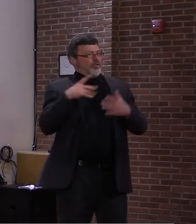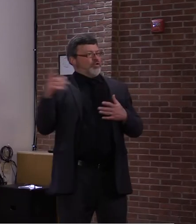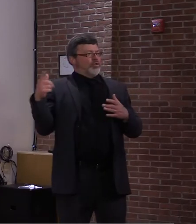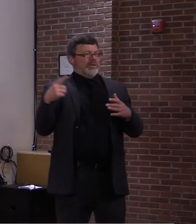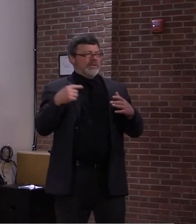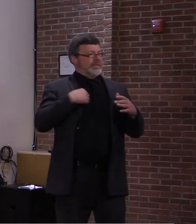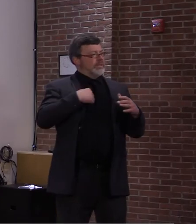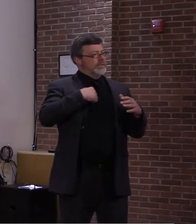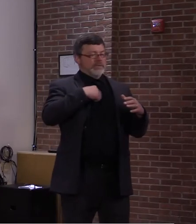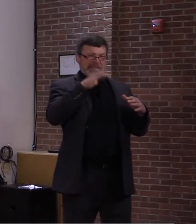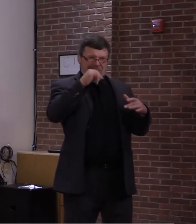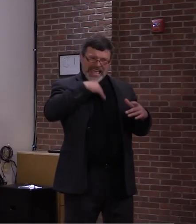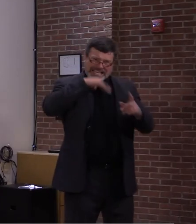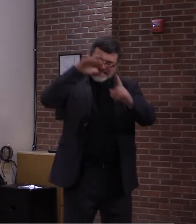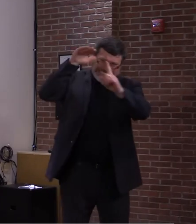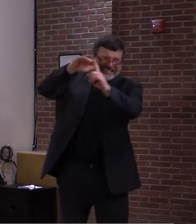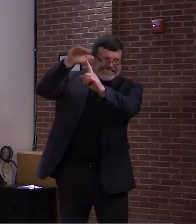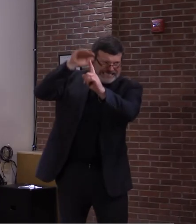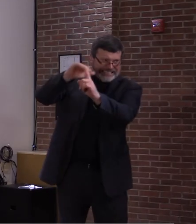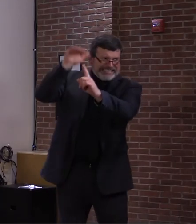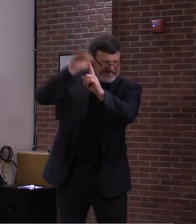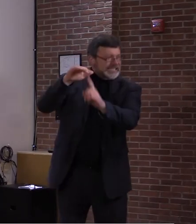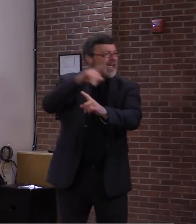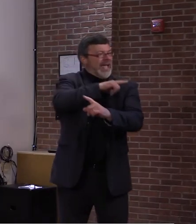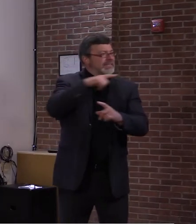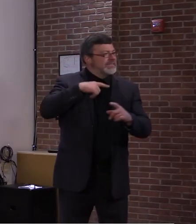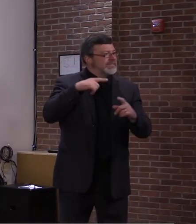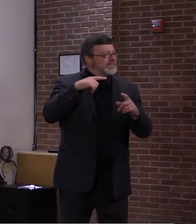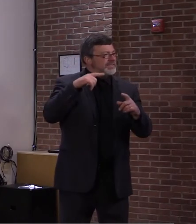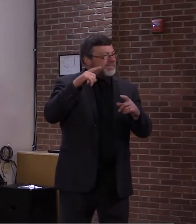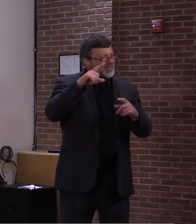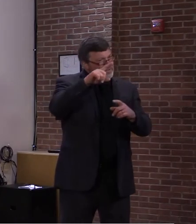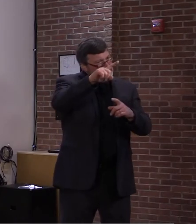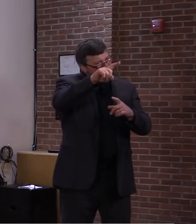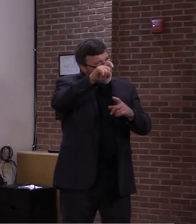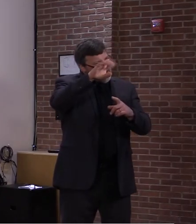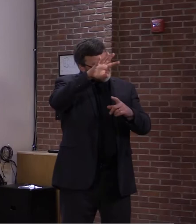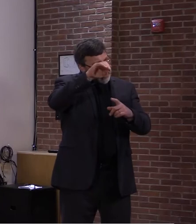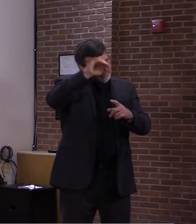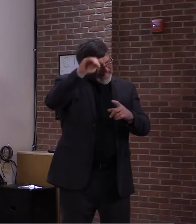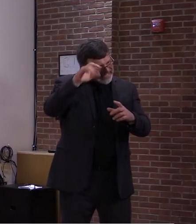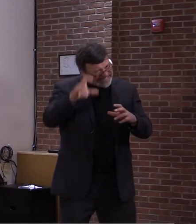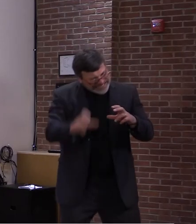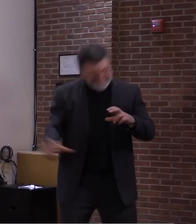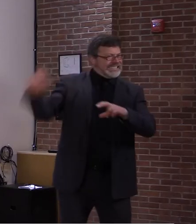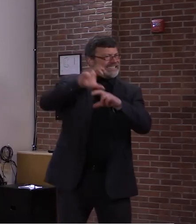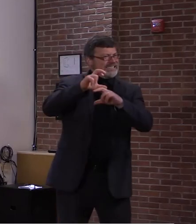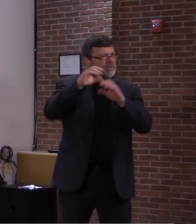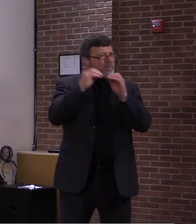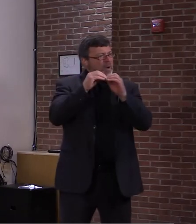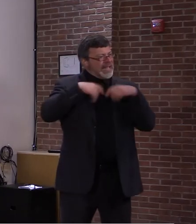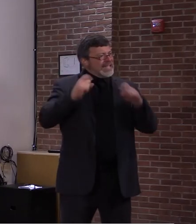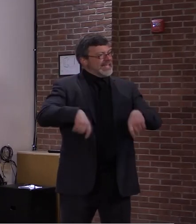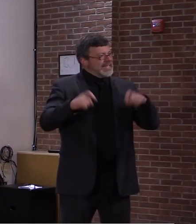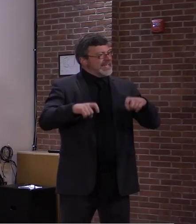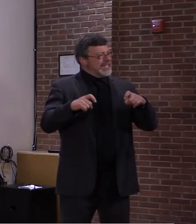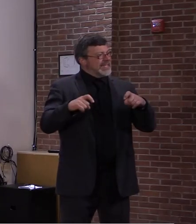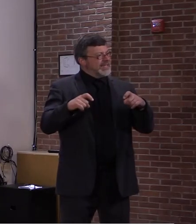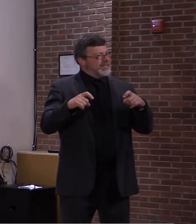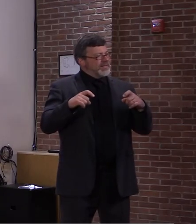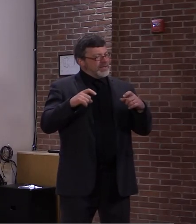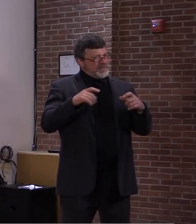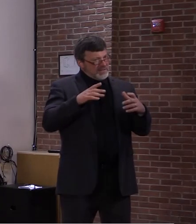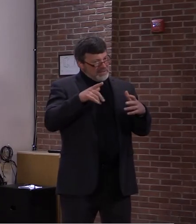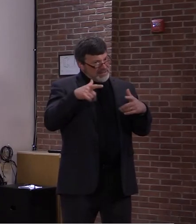legislature that we need another $40 million to complete some of the projects and some